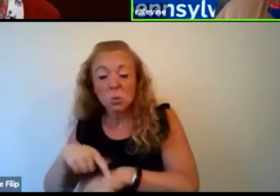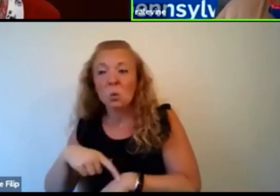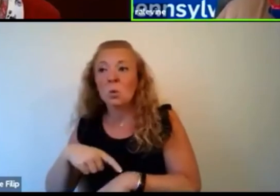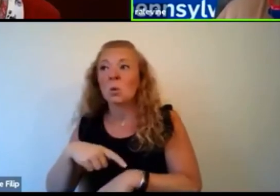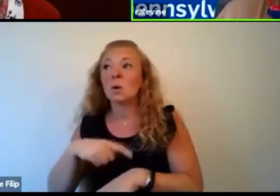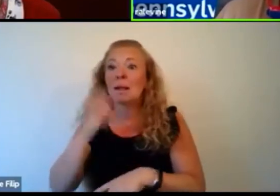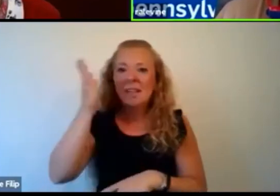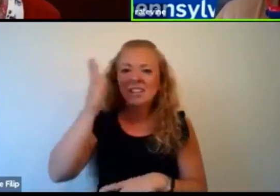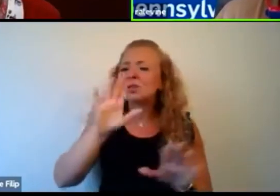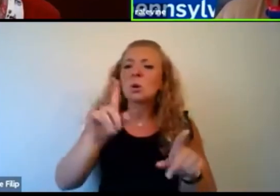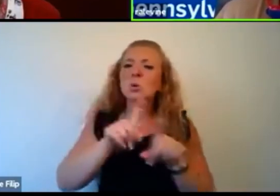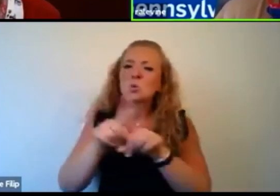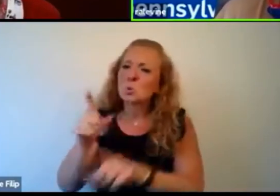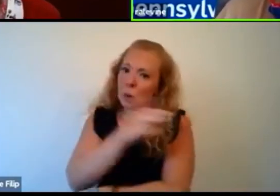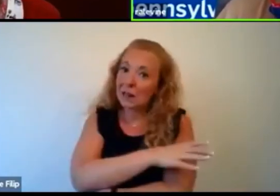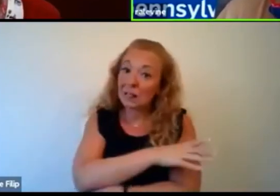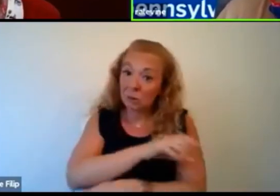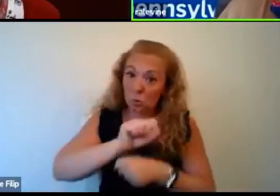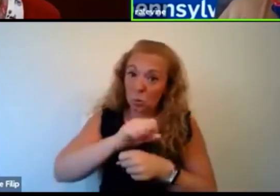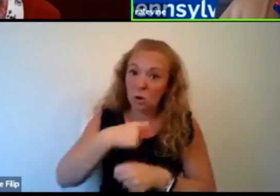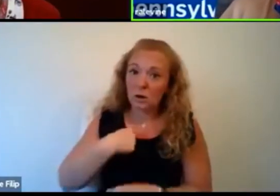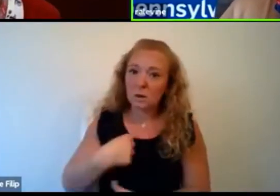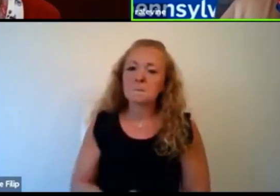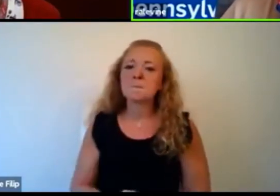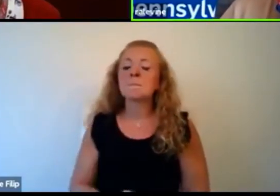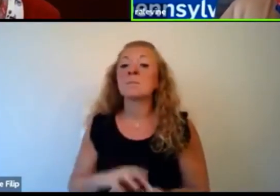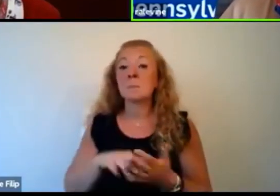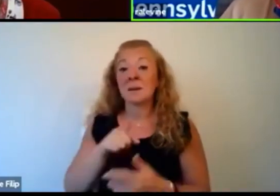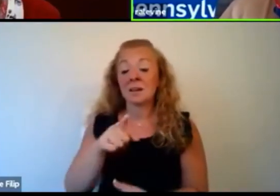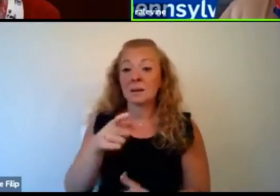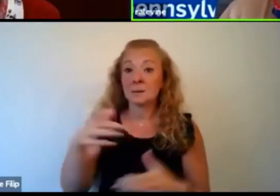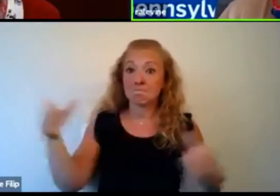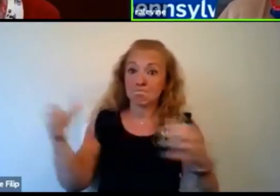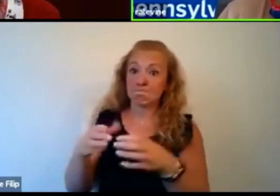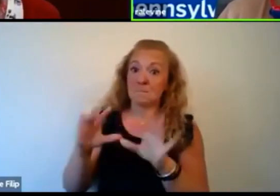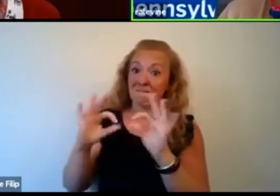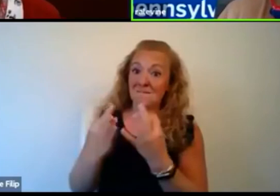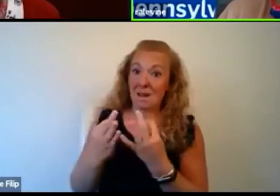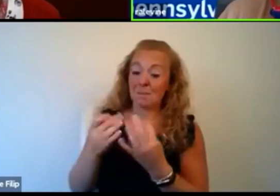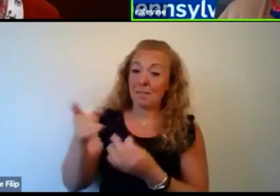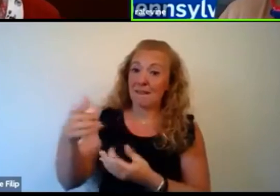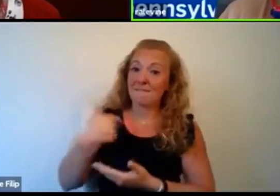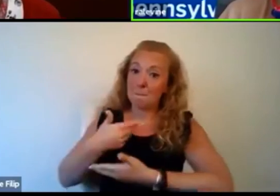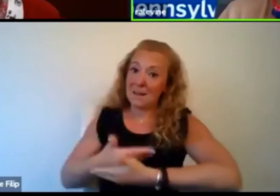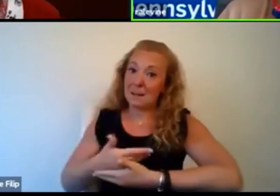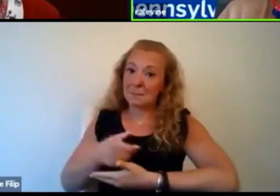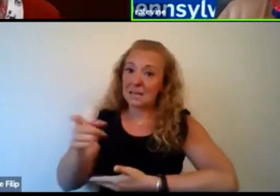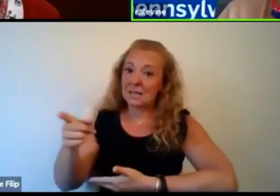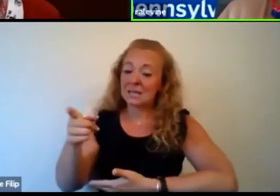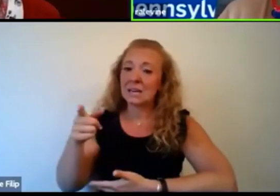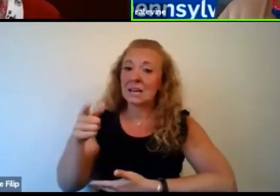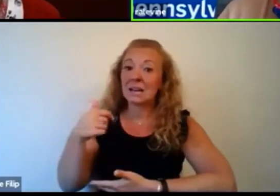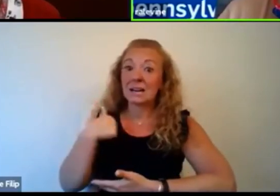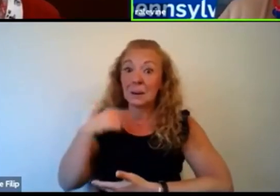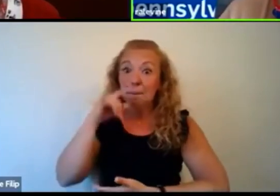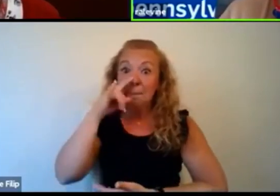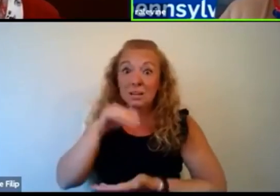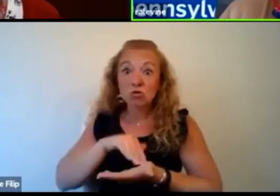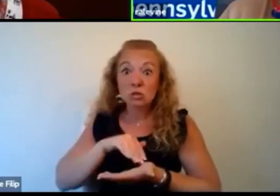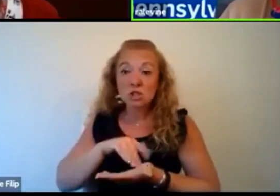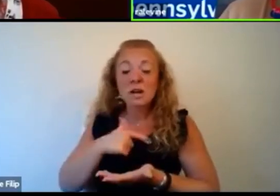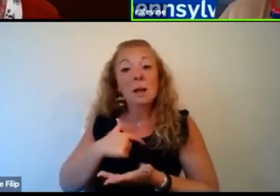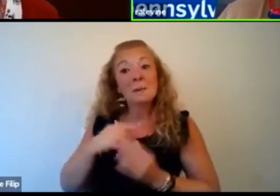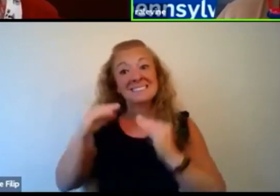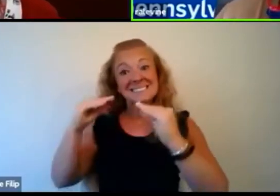is my clinical work. So, you know, when you're seeing a family with a baby, then you, as a pediatrician, you are teaching them often